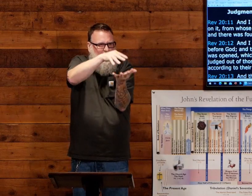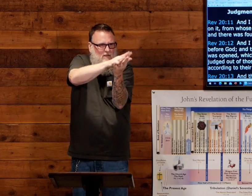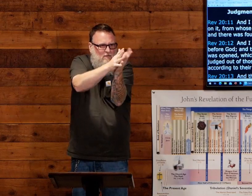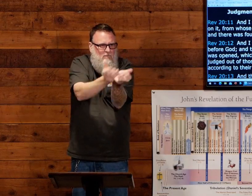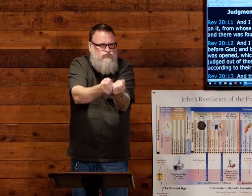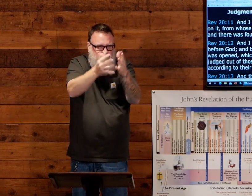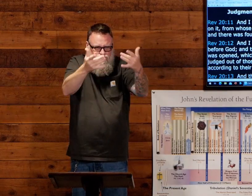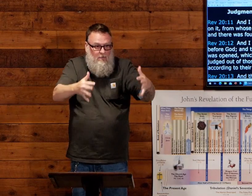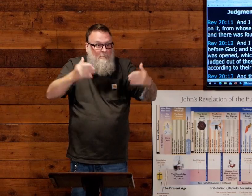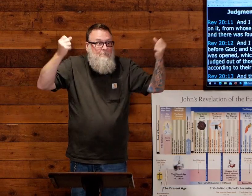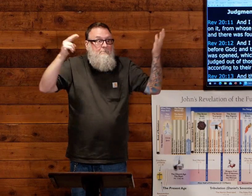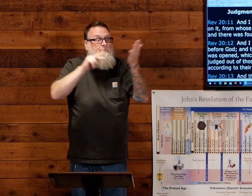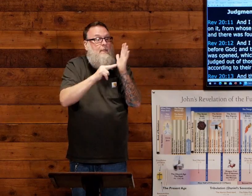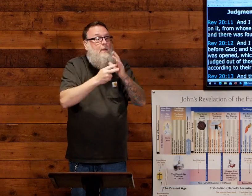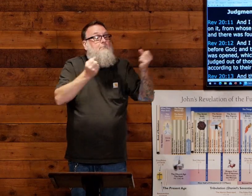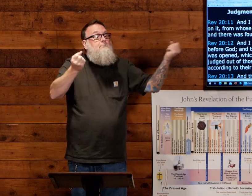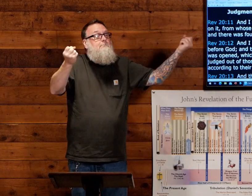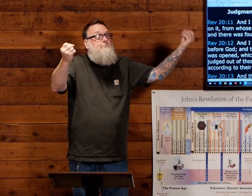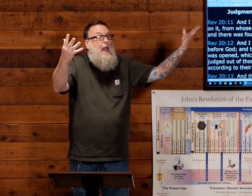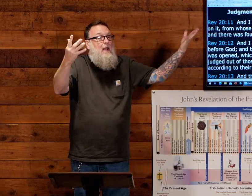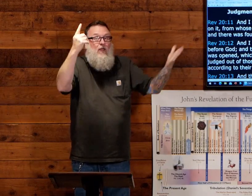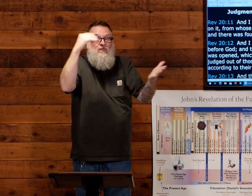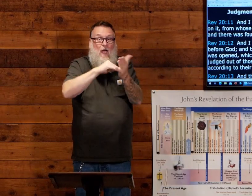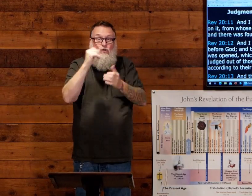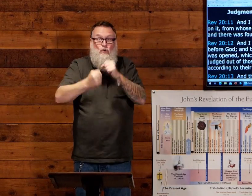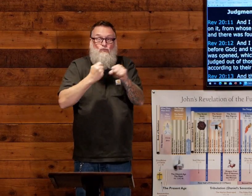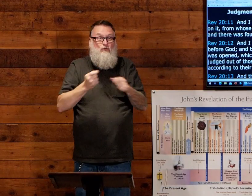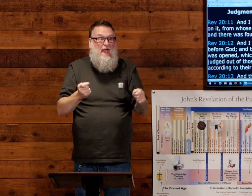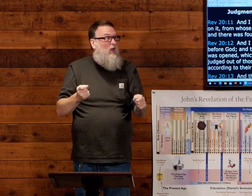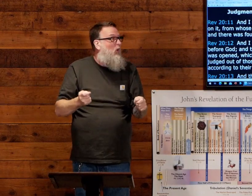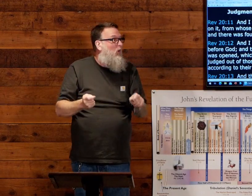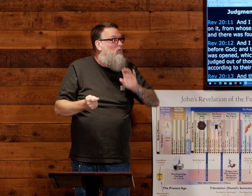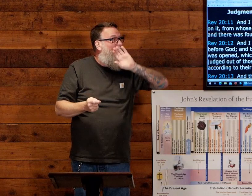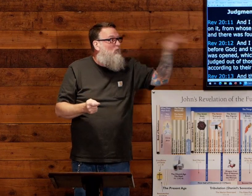Remember it said that people were counted to the sands of the sea. It means there were a lot of people over 1,000 years